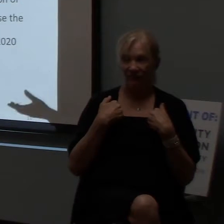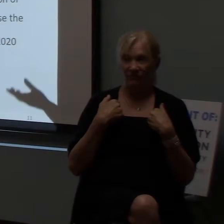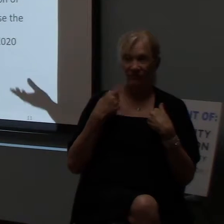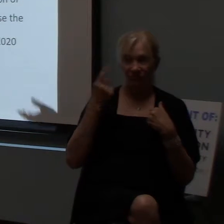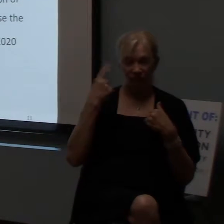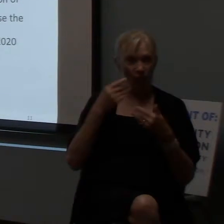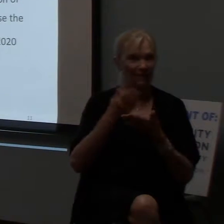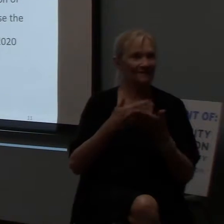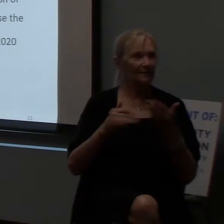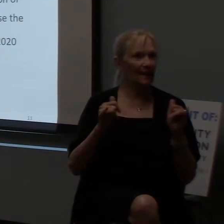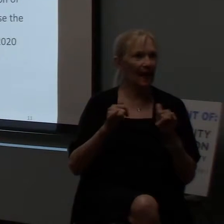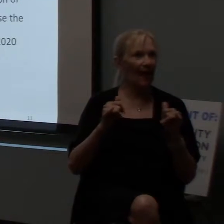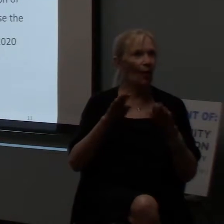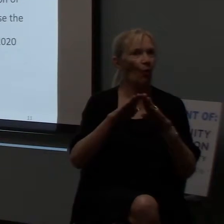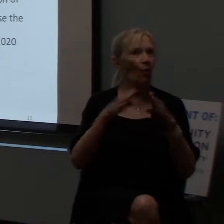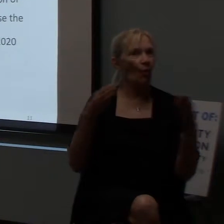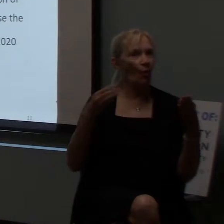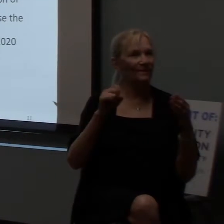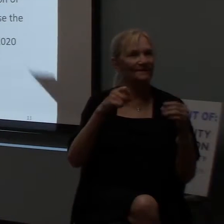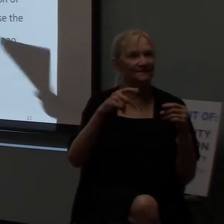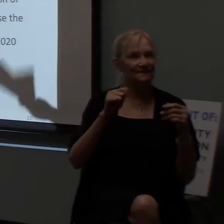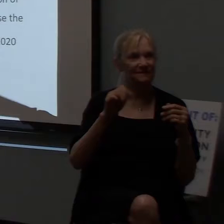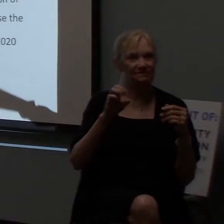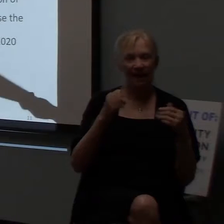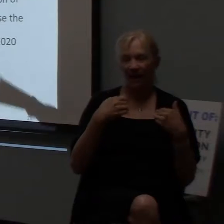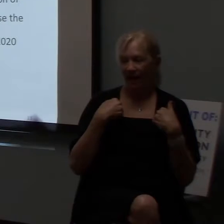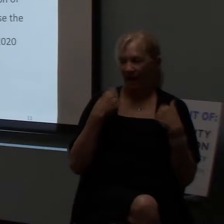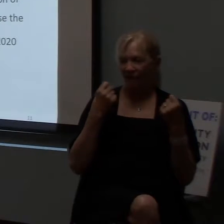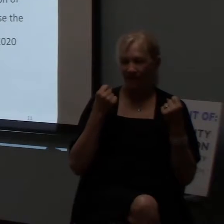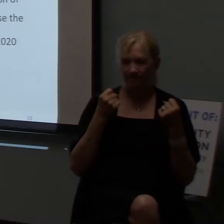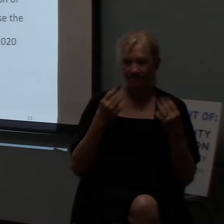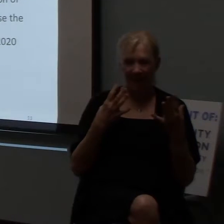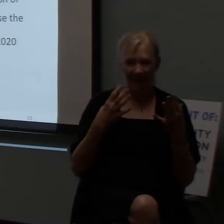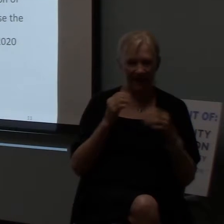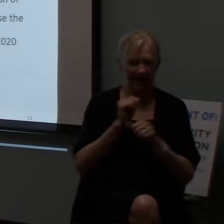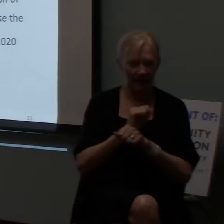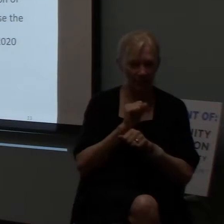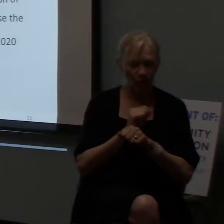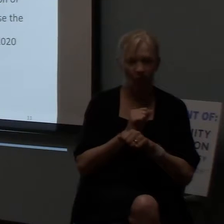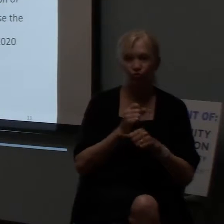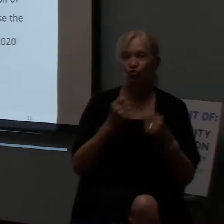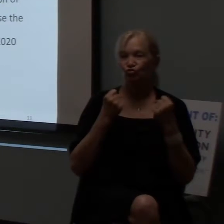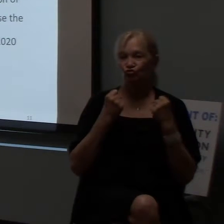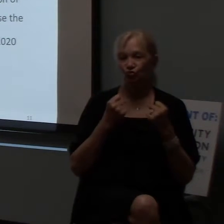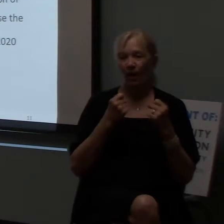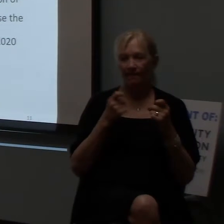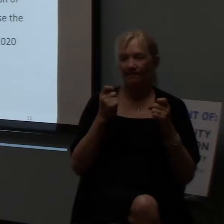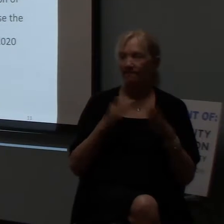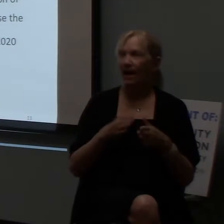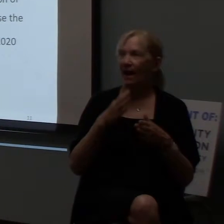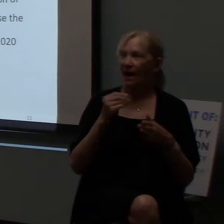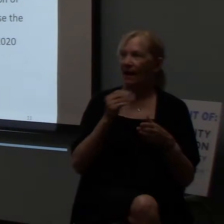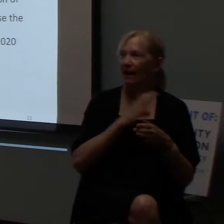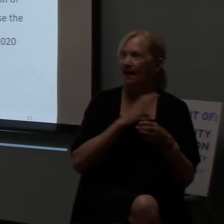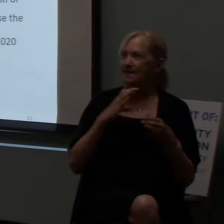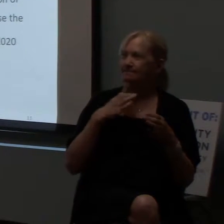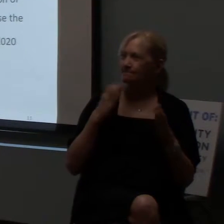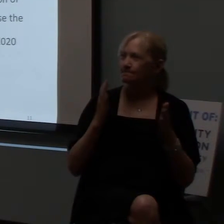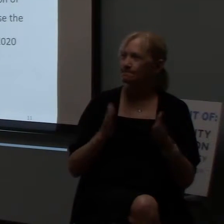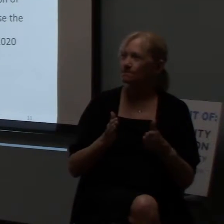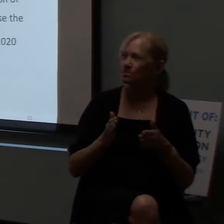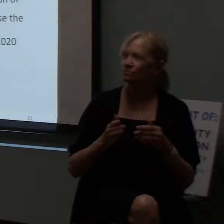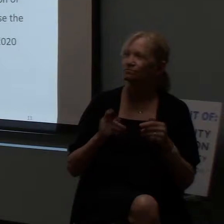like open space, we have a lot of employees, a strong manager, and then the commissioner above that. I think you